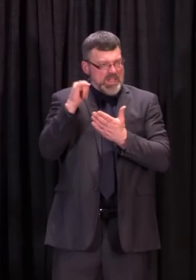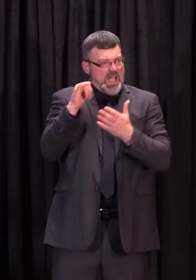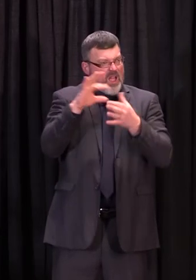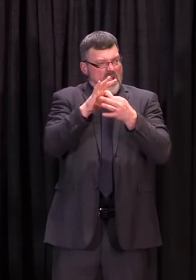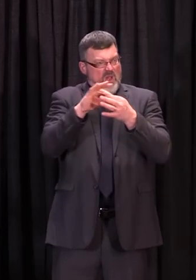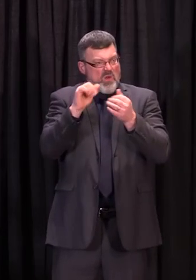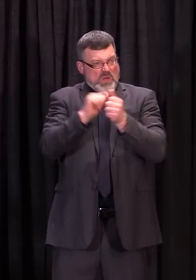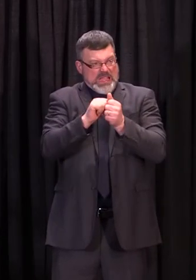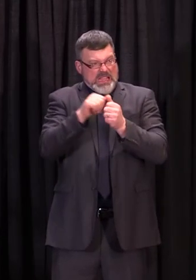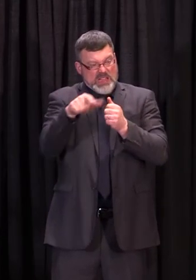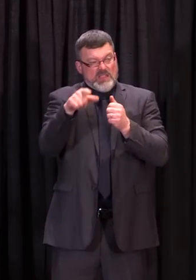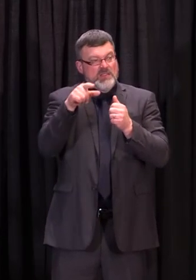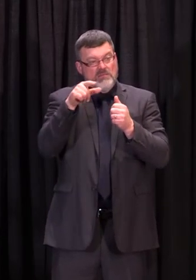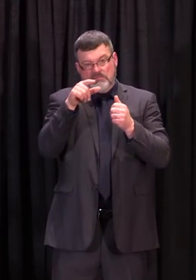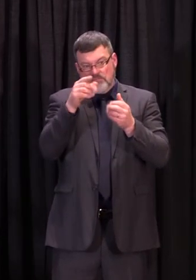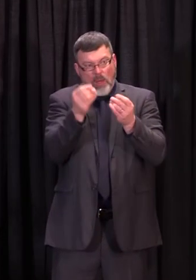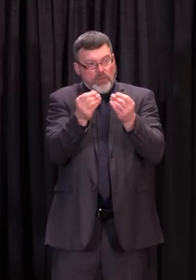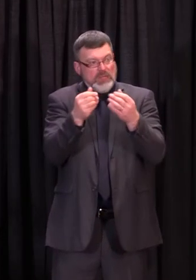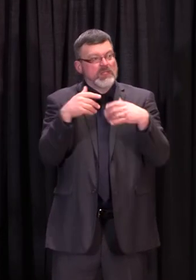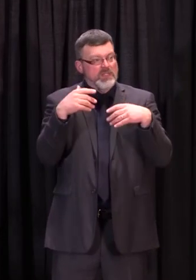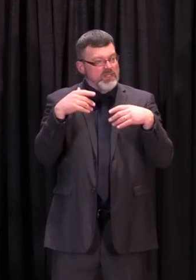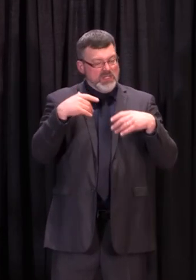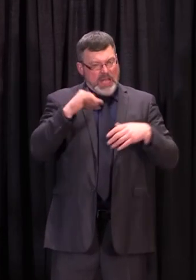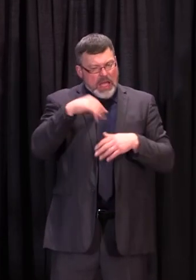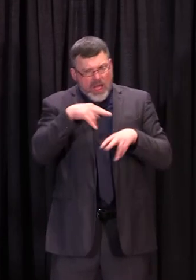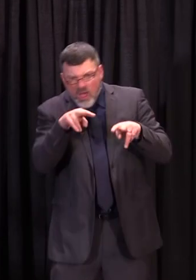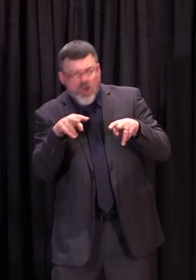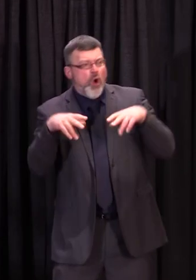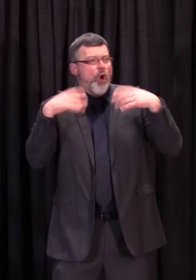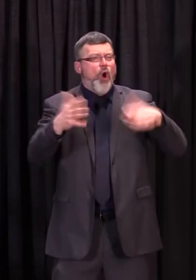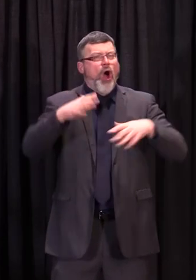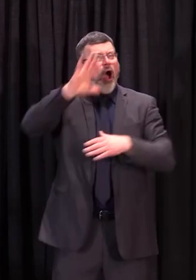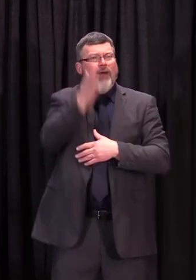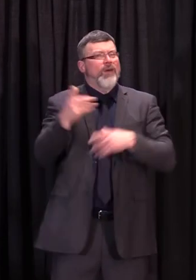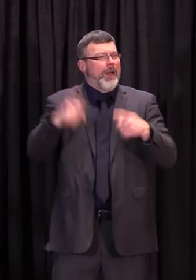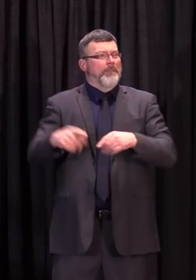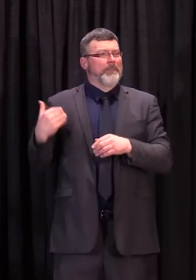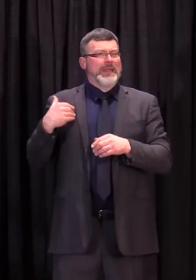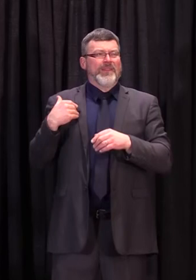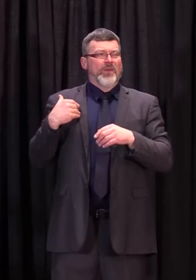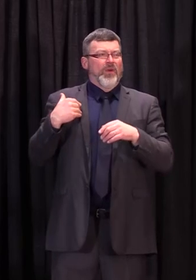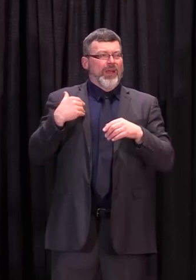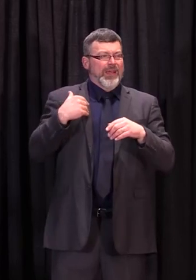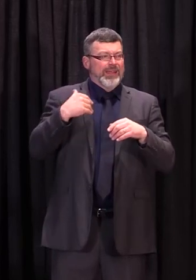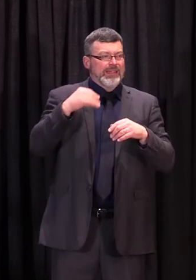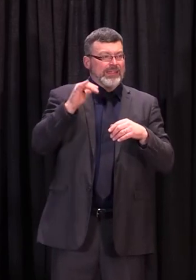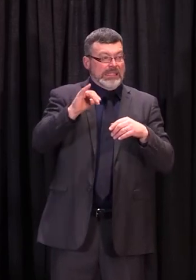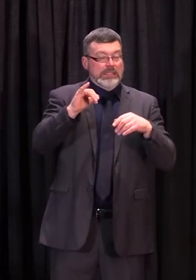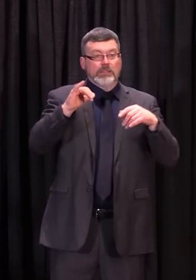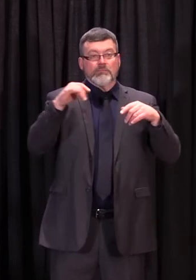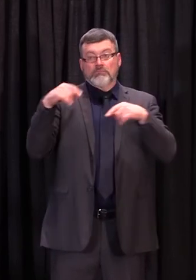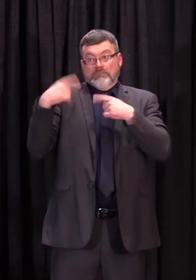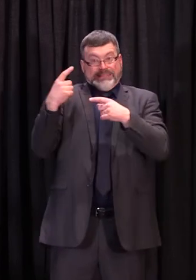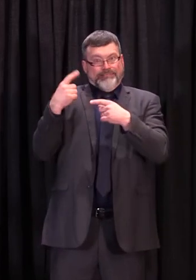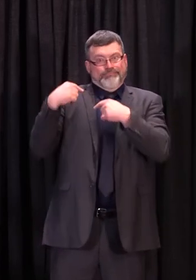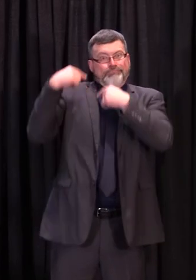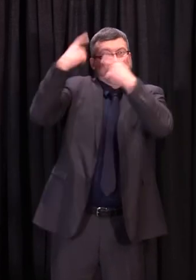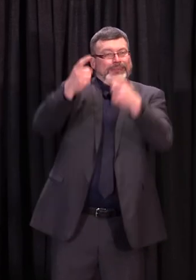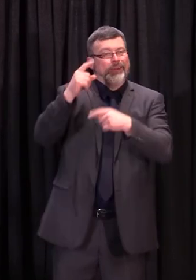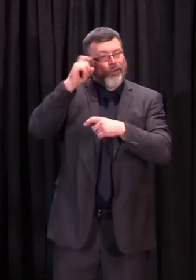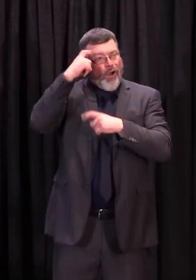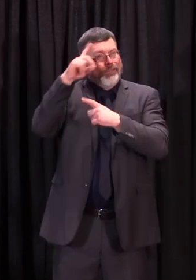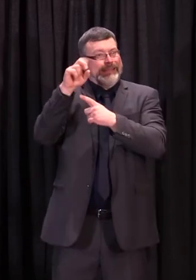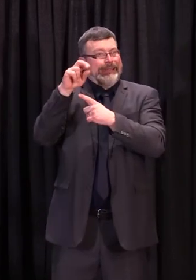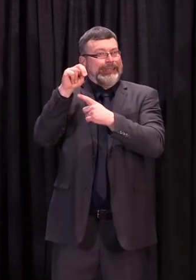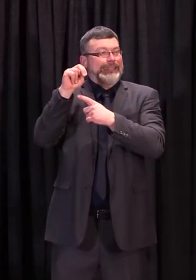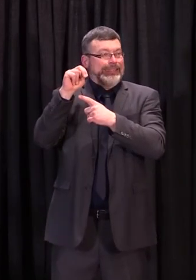have ever heard of, but we've been carrying this deficit since the Dean administration. We can also reduce